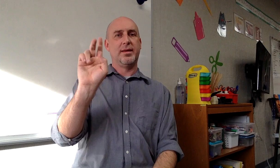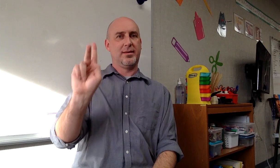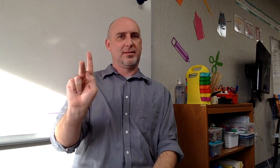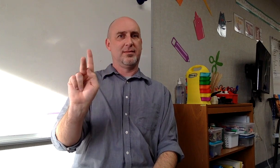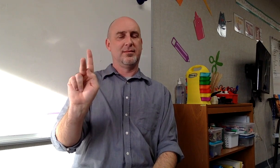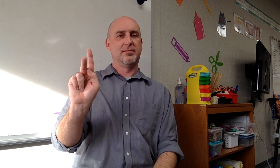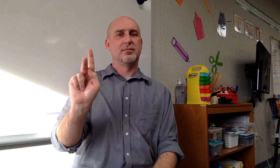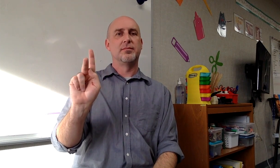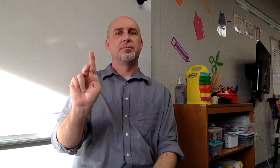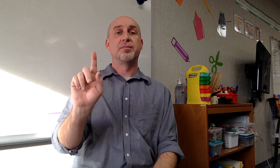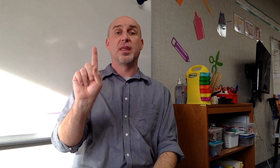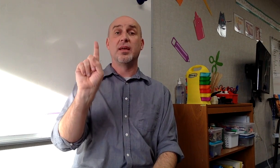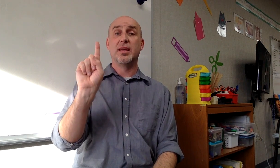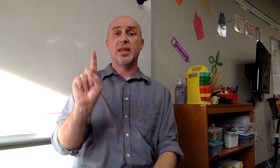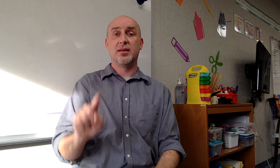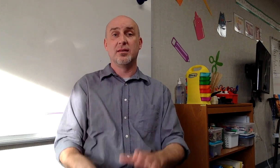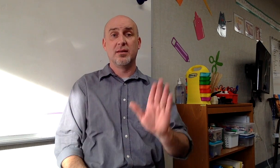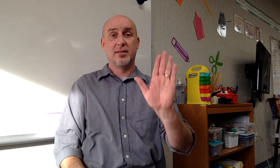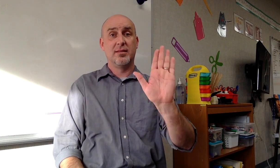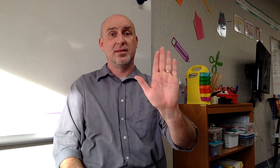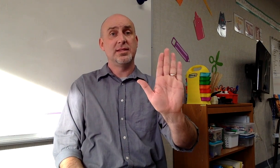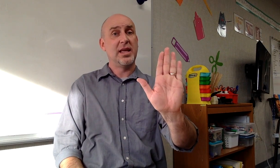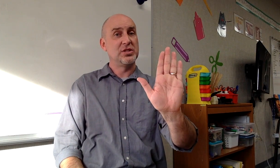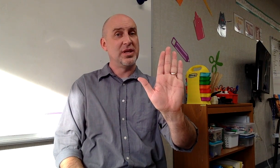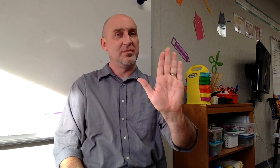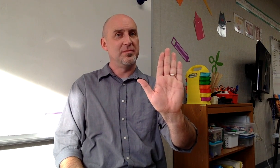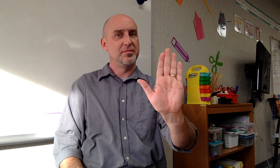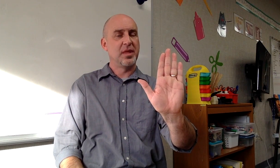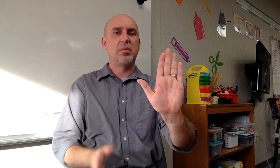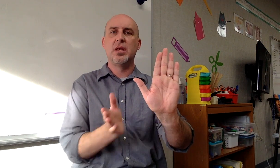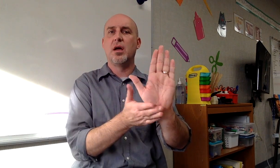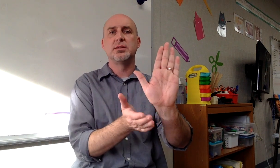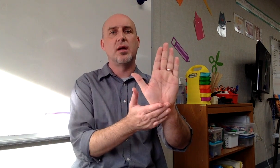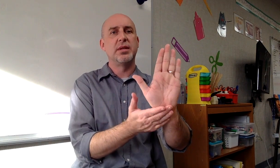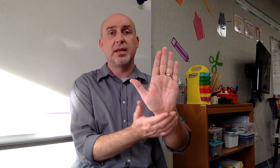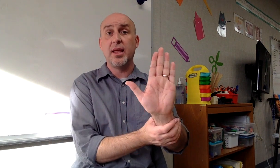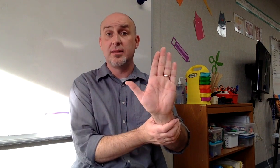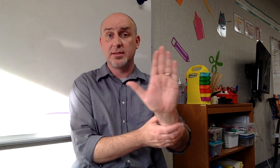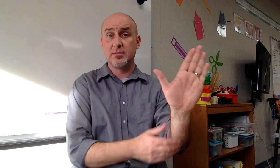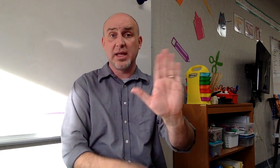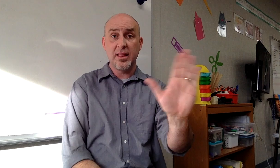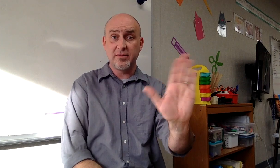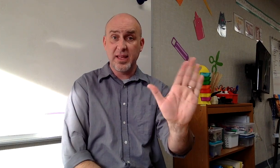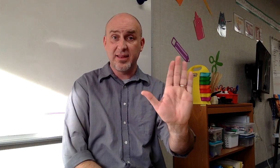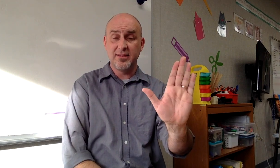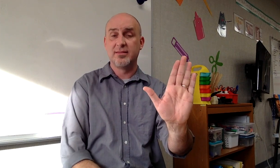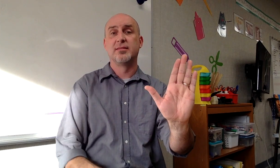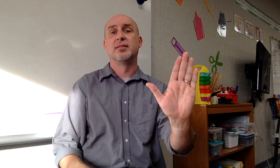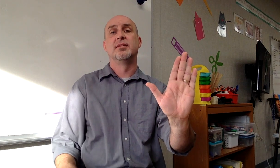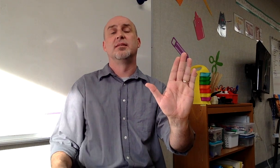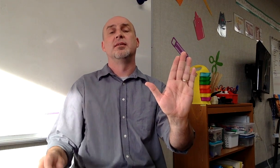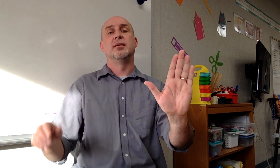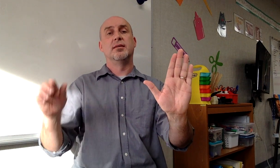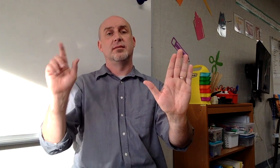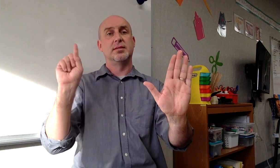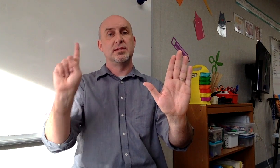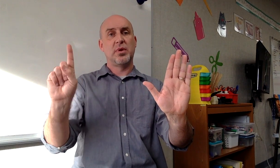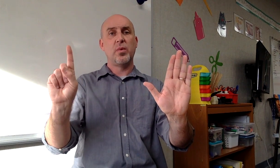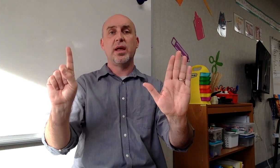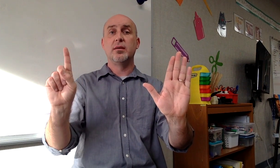Week. Again, this hand shape in my non-dominant hand. This is my left hand. This is my right. It